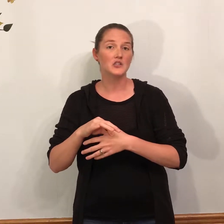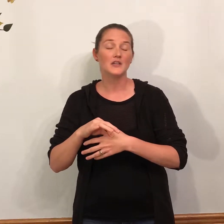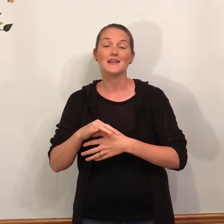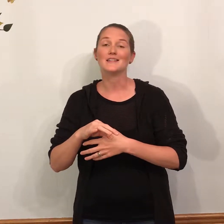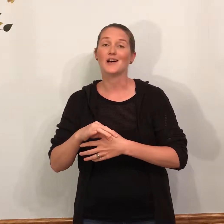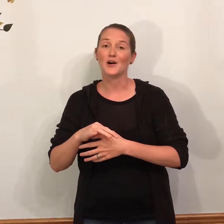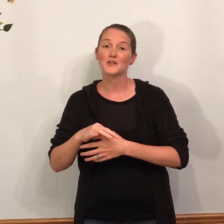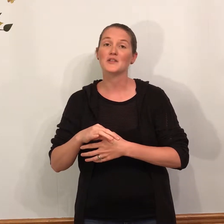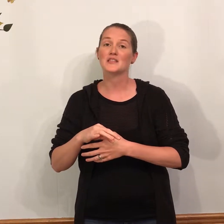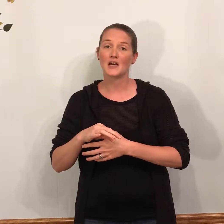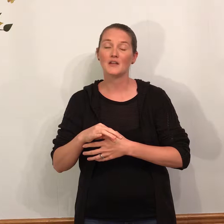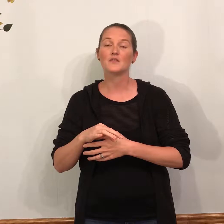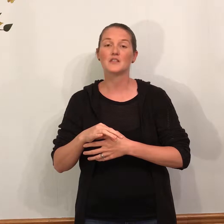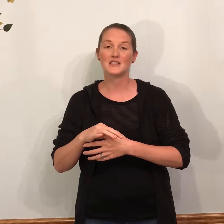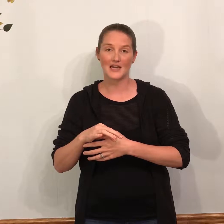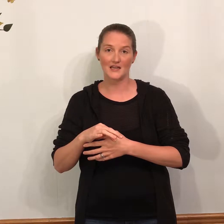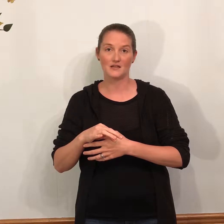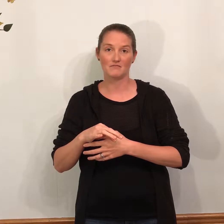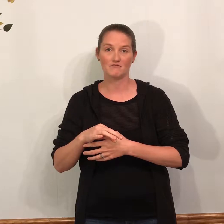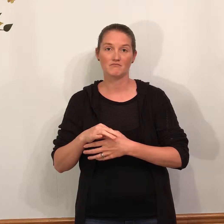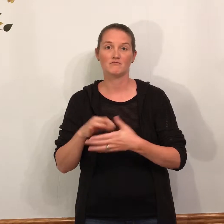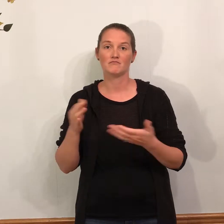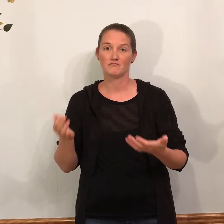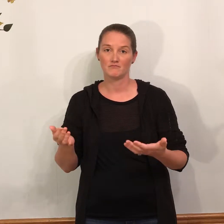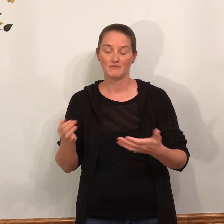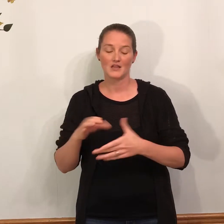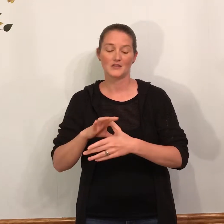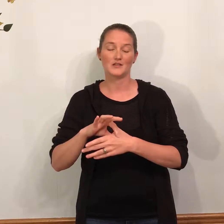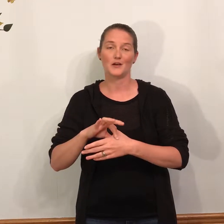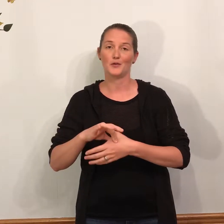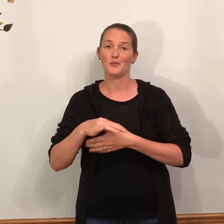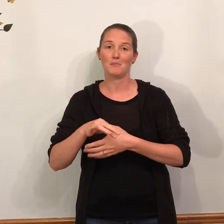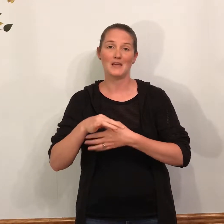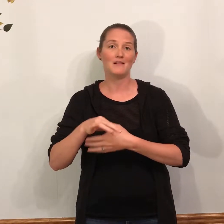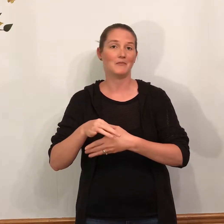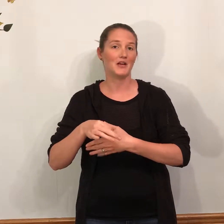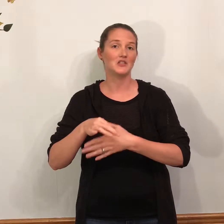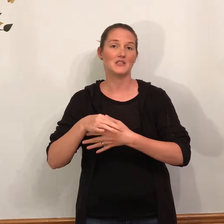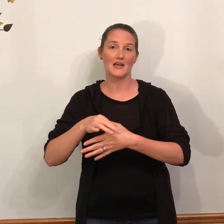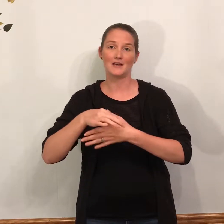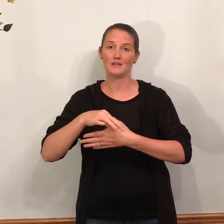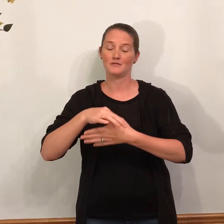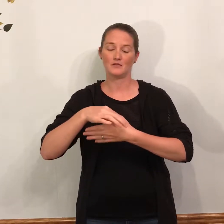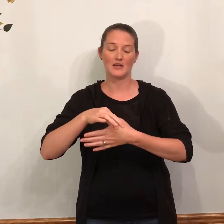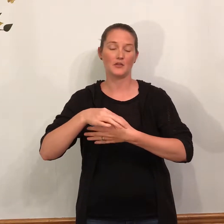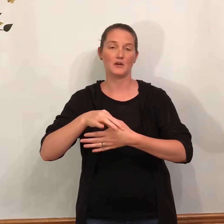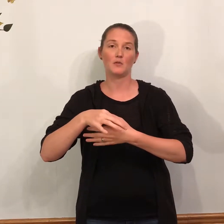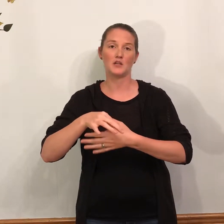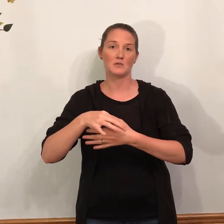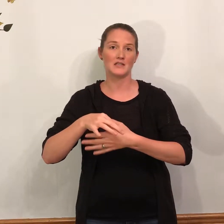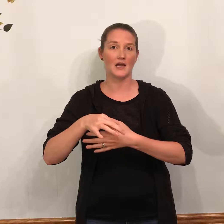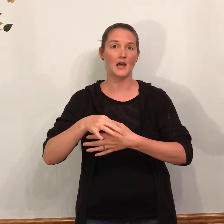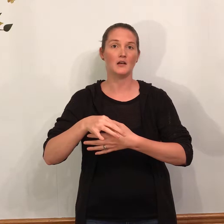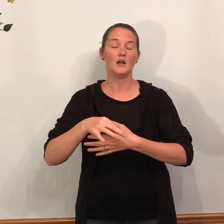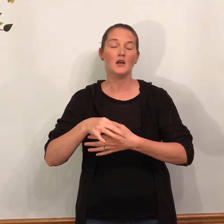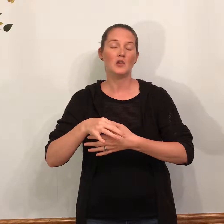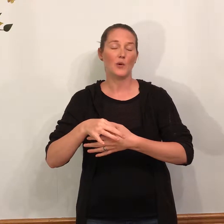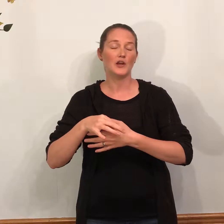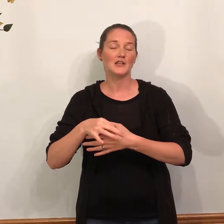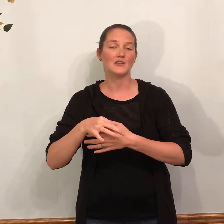It is also the sign for steak. So meat, flesh, steak. You got three words, one sign. The way gonna